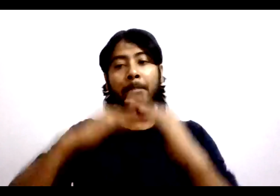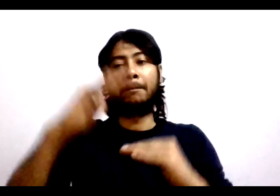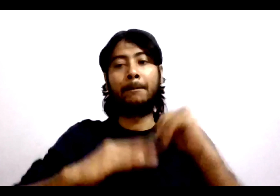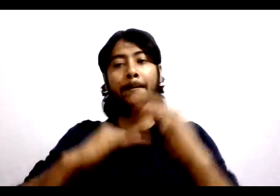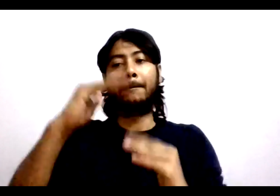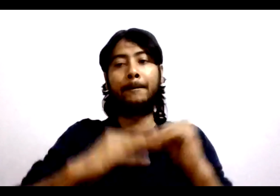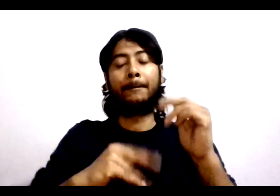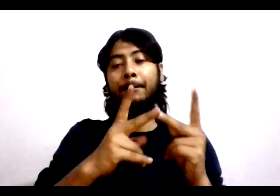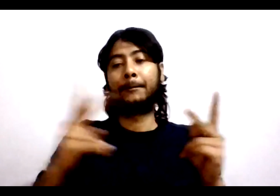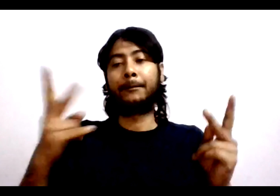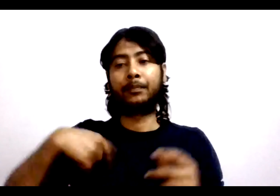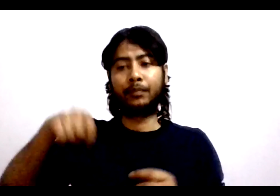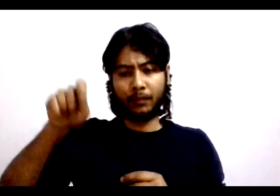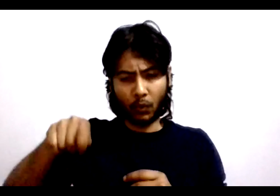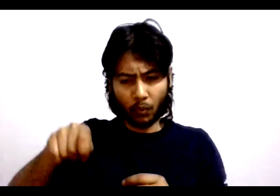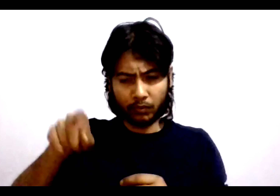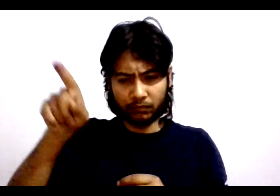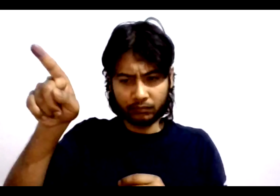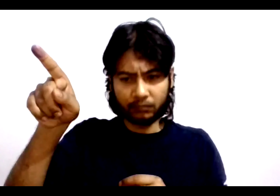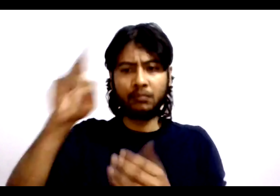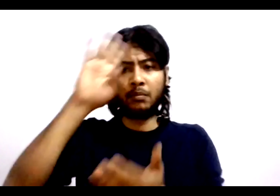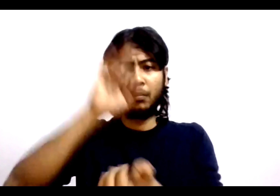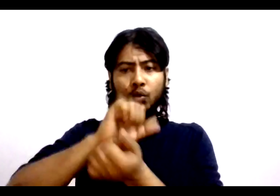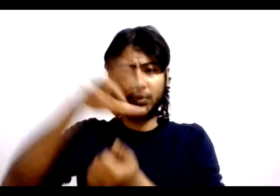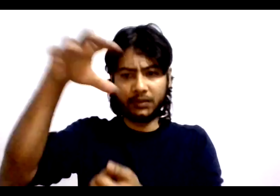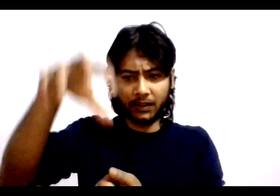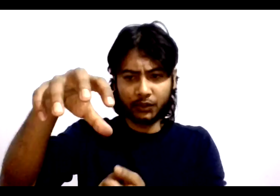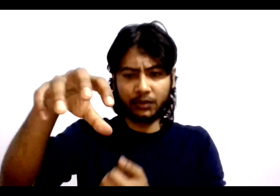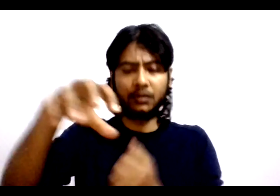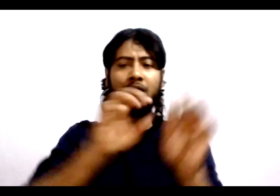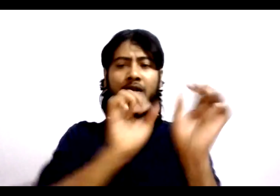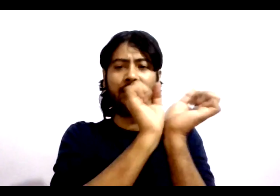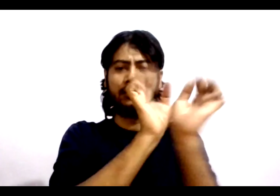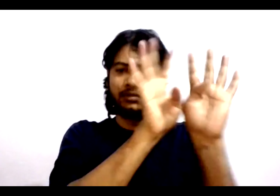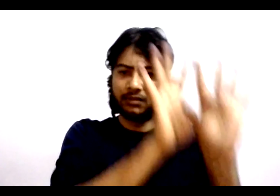and courts of laws and police stations, etc.